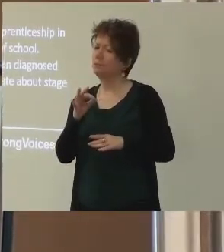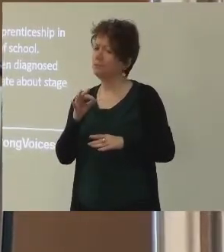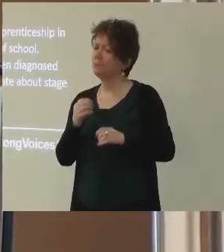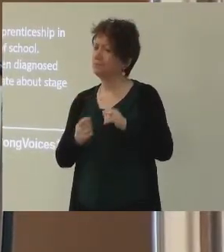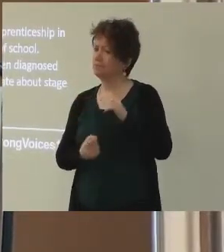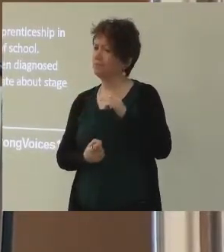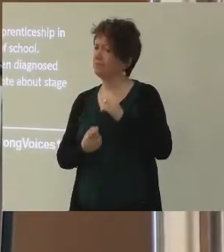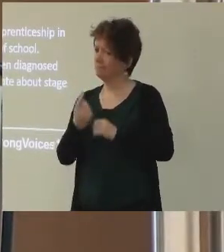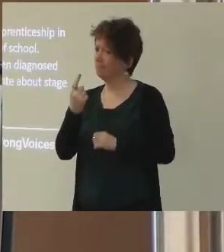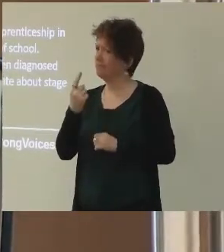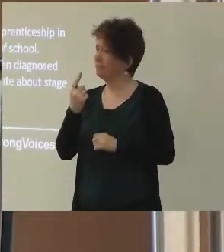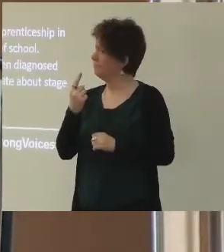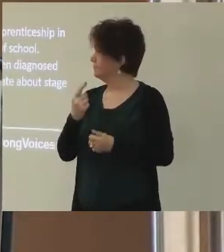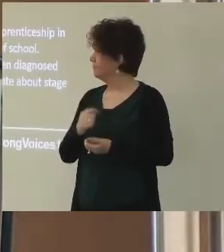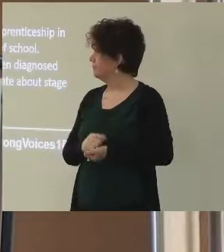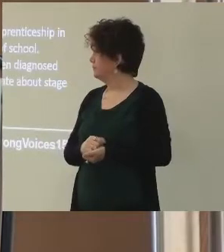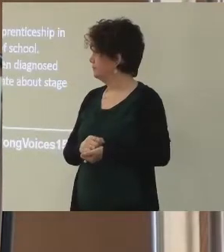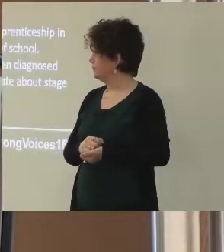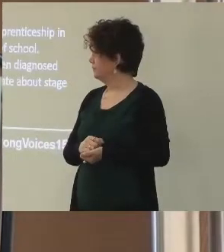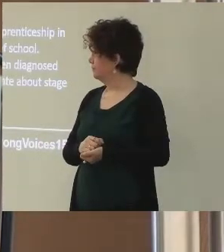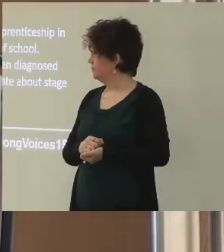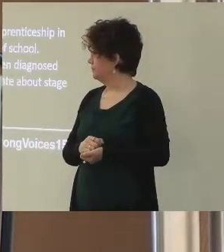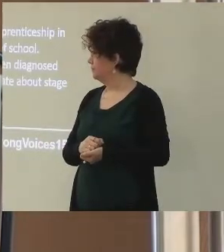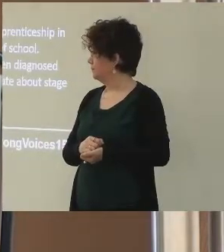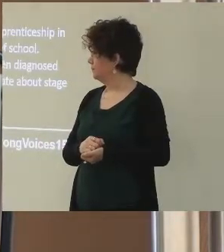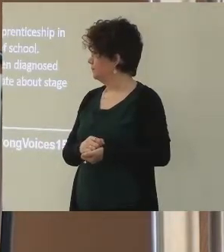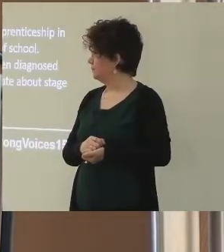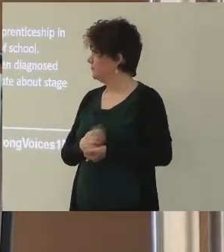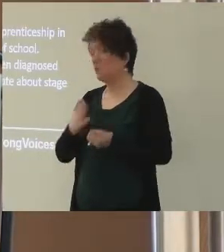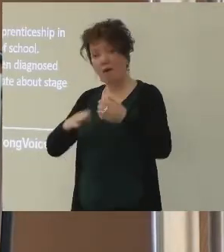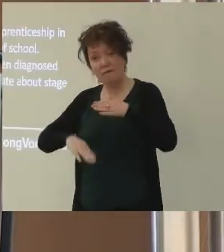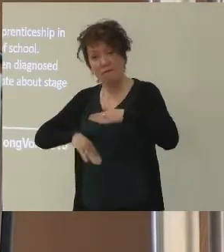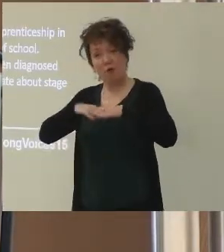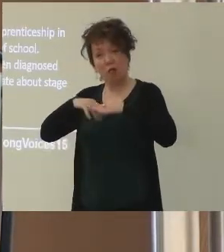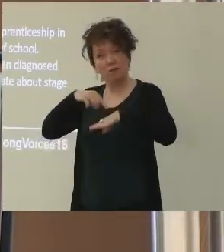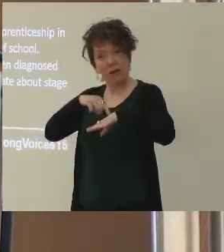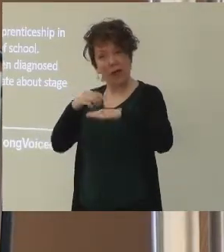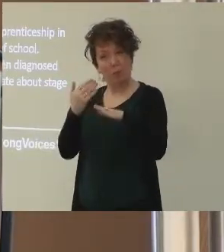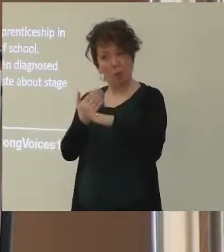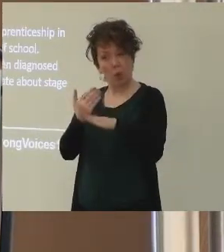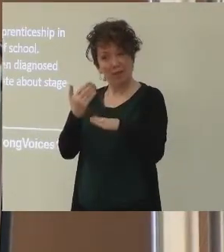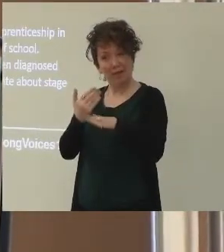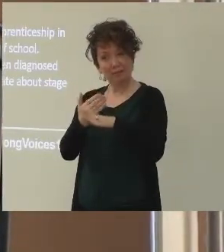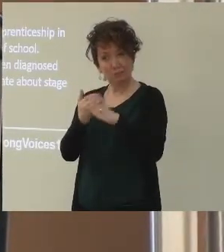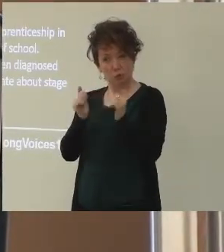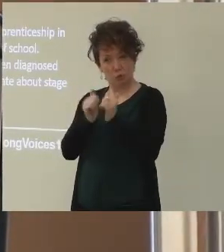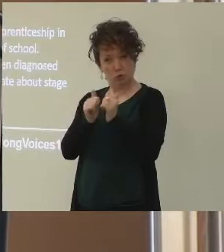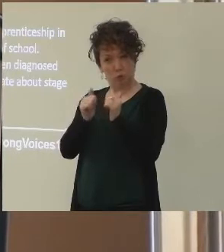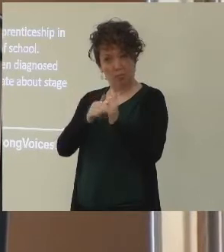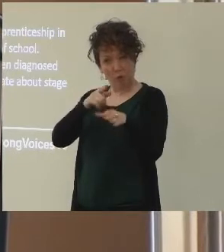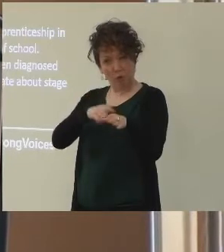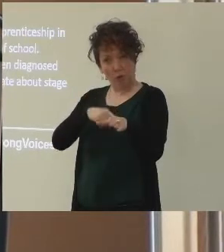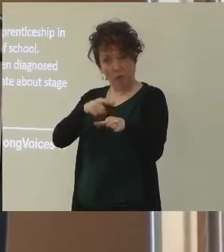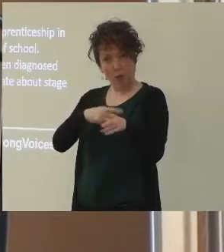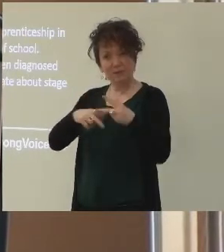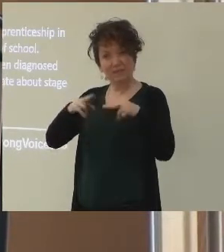particular strand of Strong Voices has raised, is whether full-time work is suitable for a young person with mental